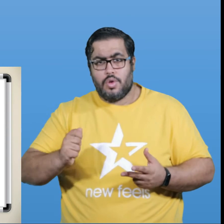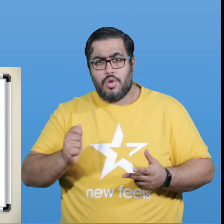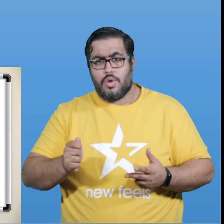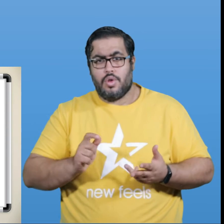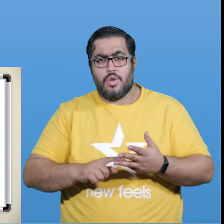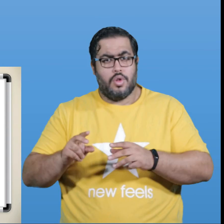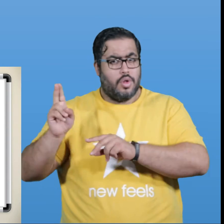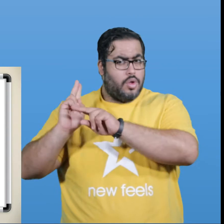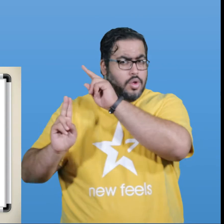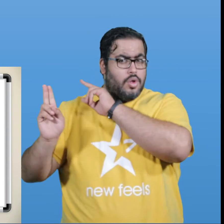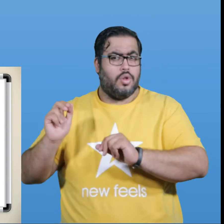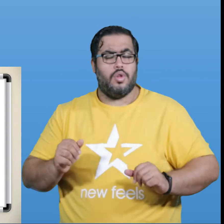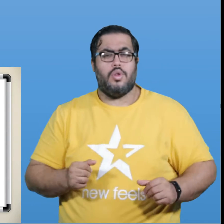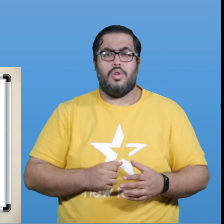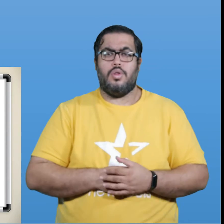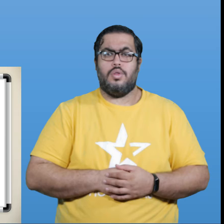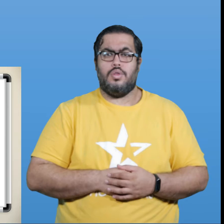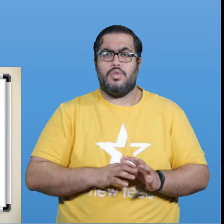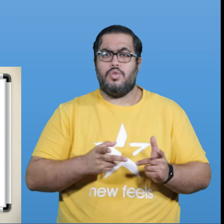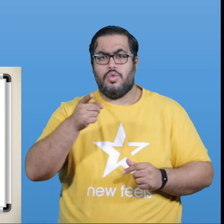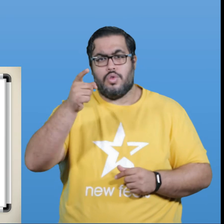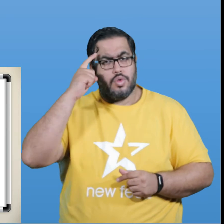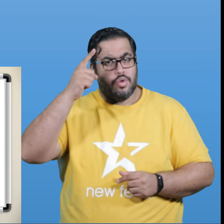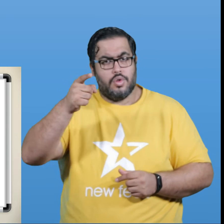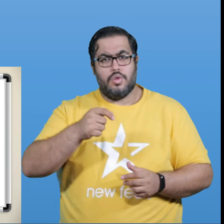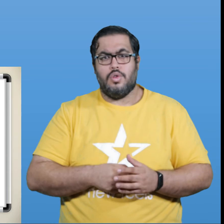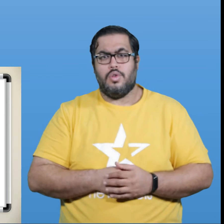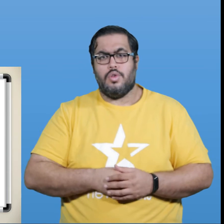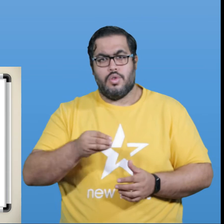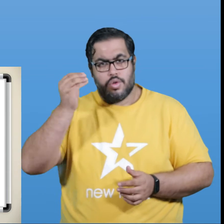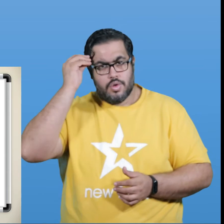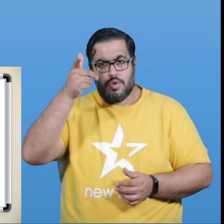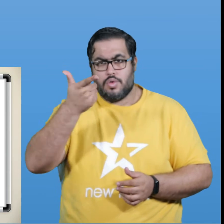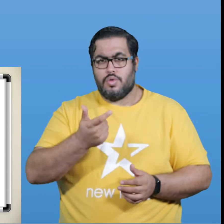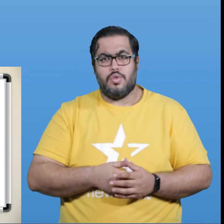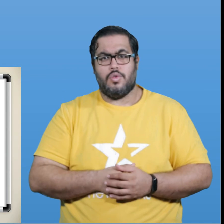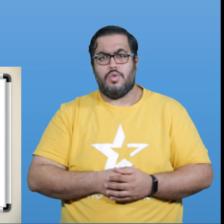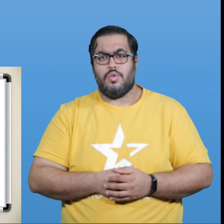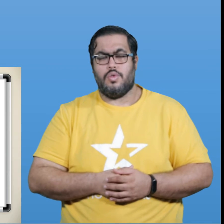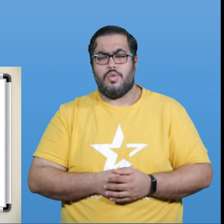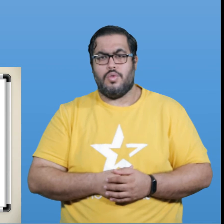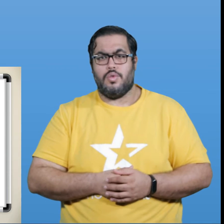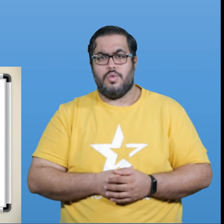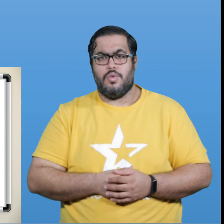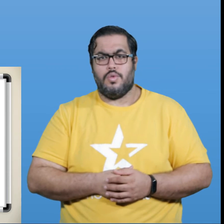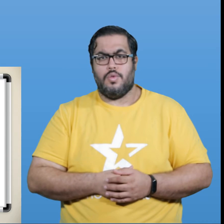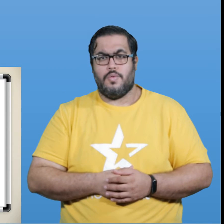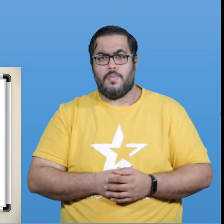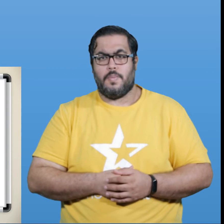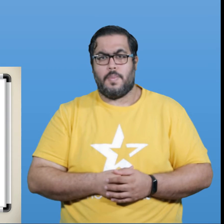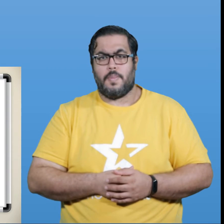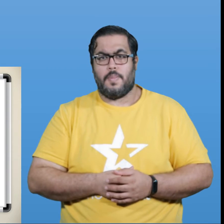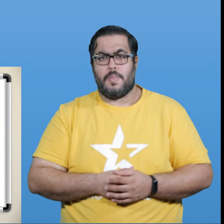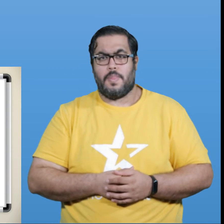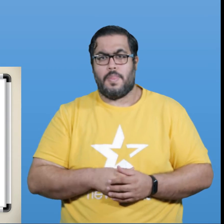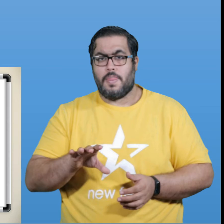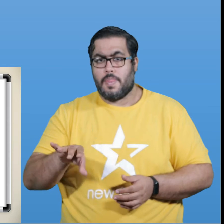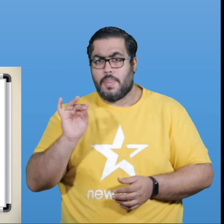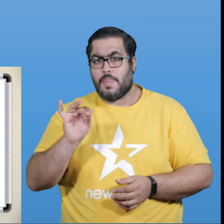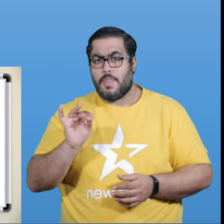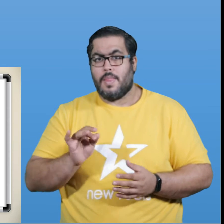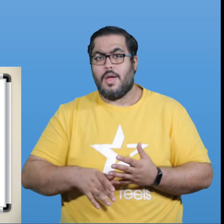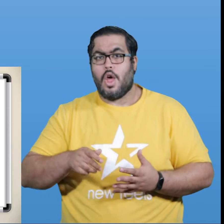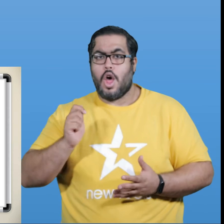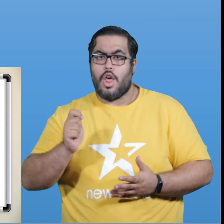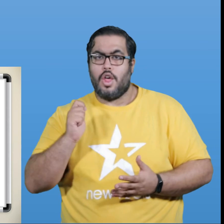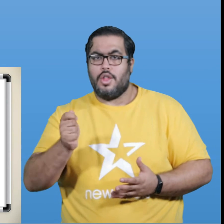tradition? So what do you think? Not the meaning, the opposite of meaning. It's